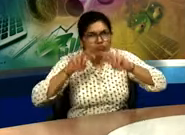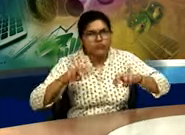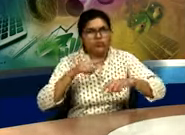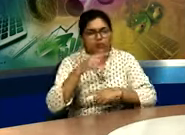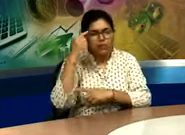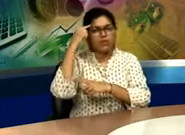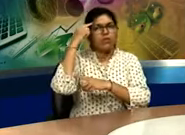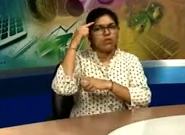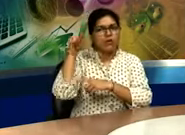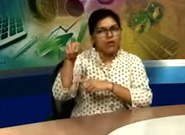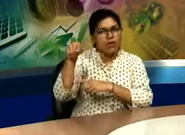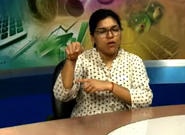Mars?